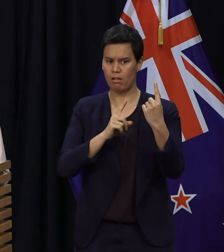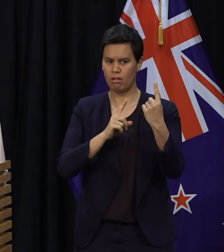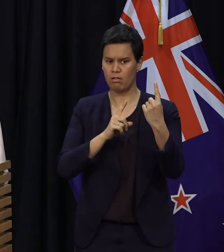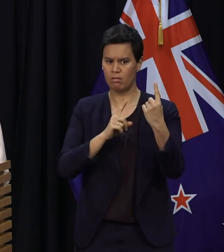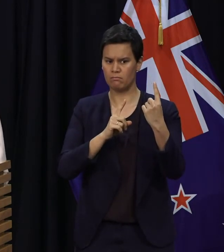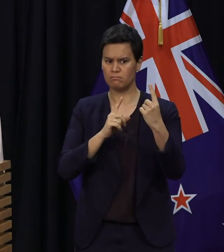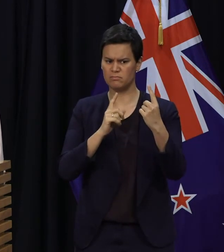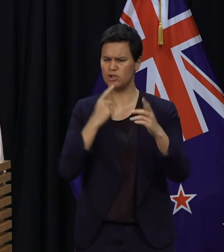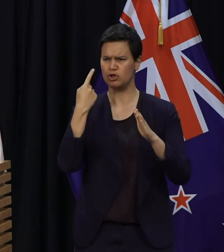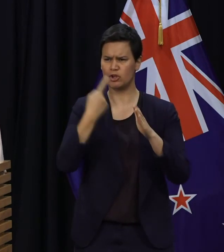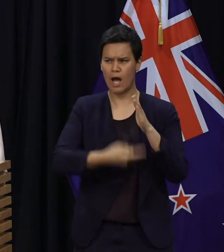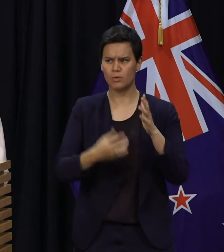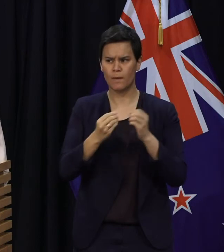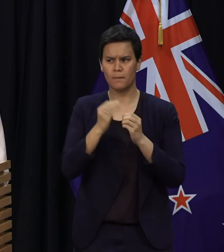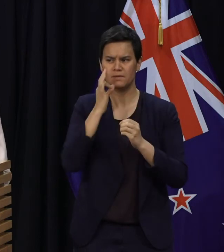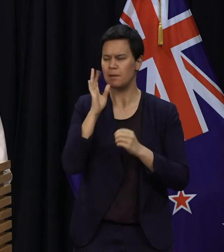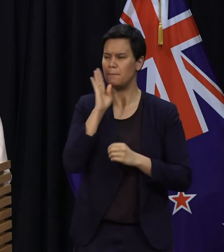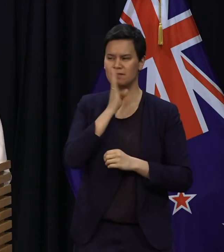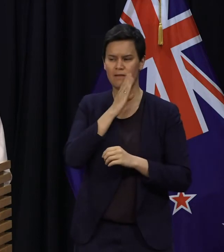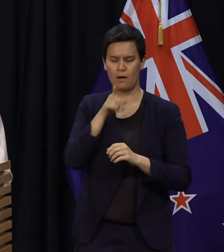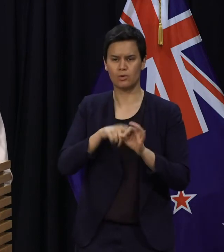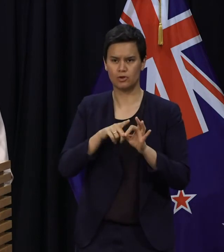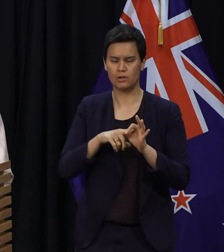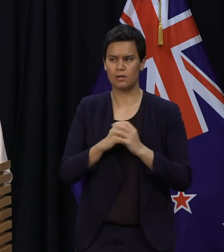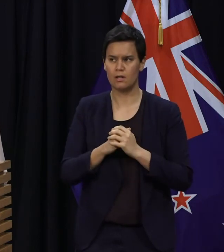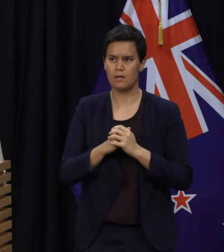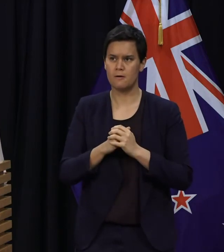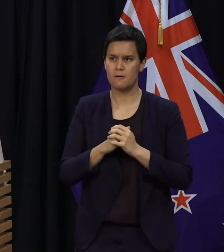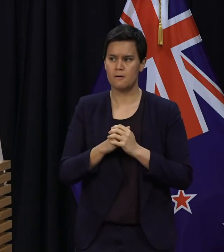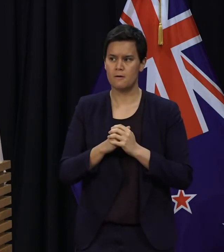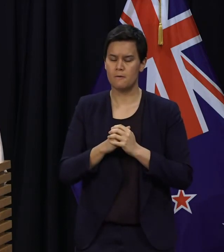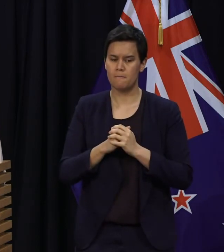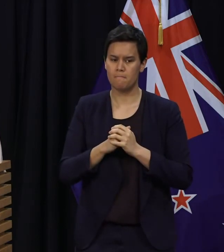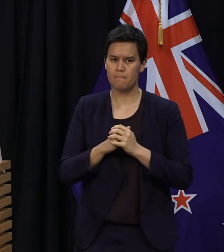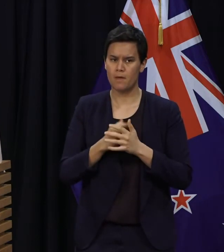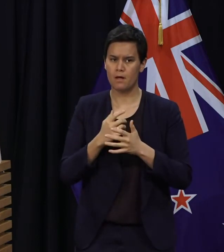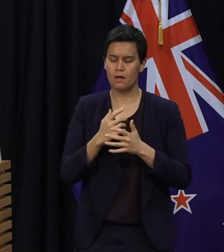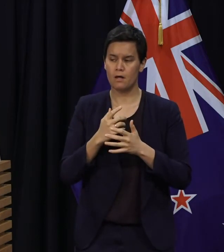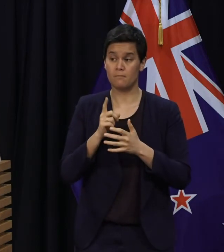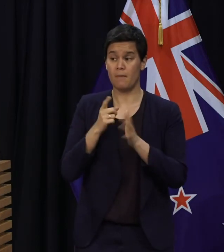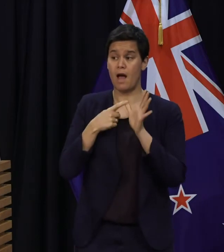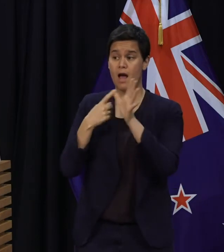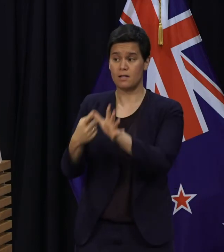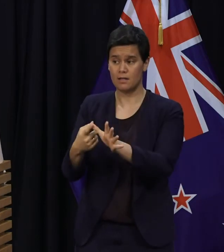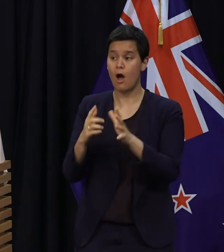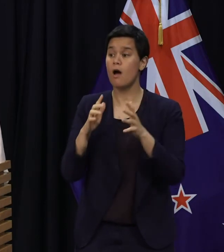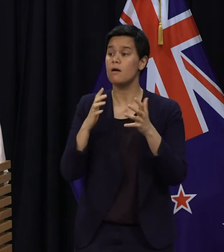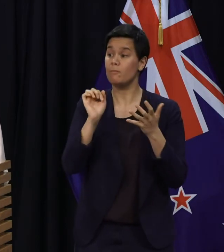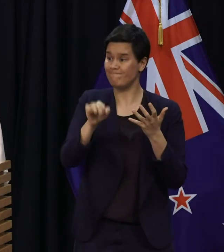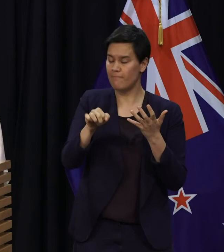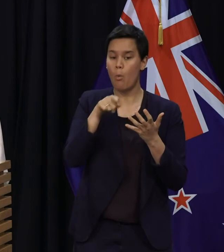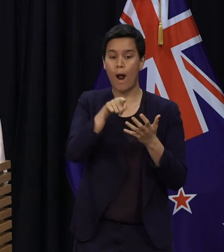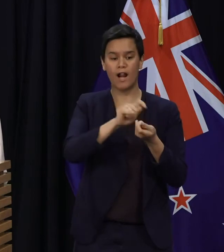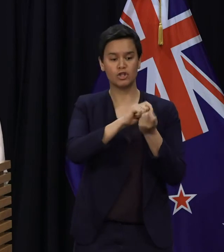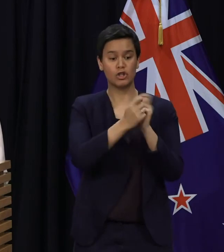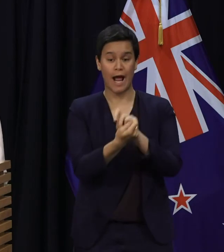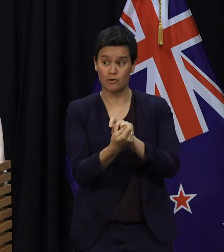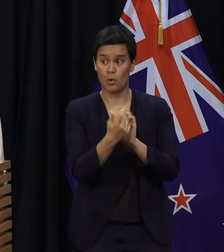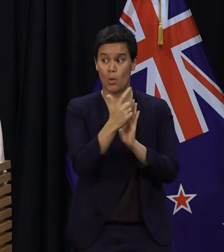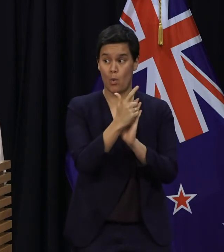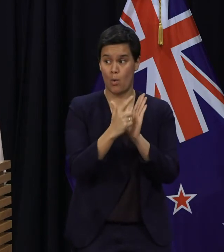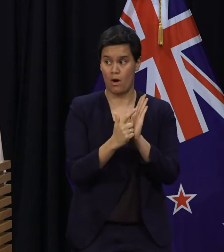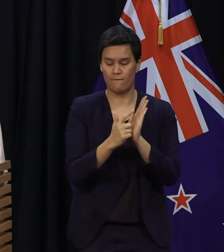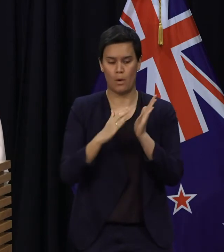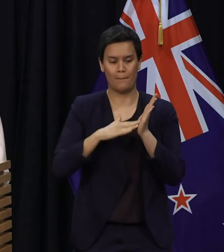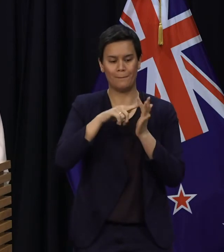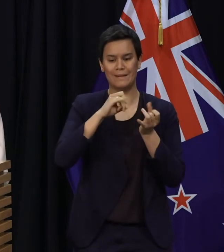And again, the intention of Parliament in passing that change was for a health-based approach. And so, as I say, it's